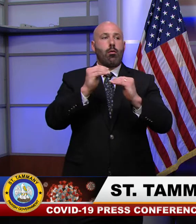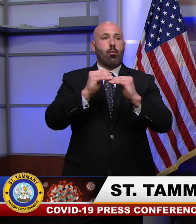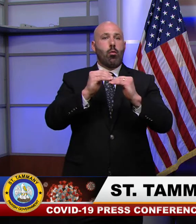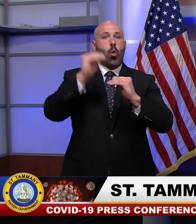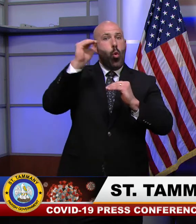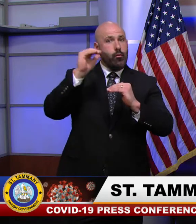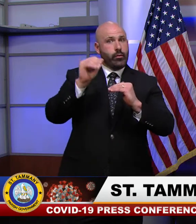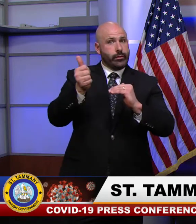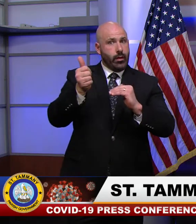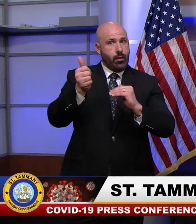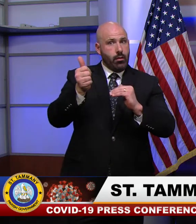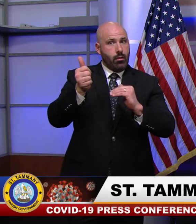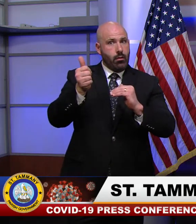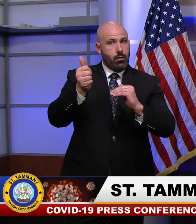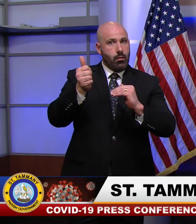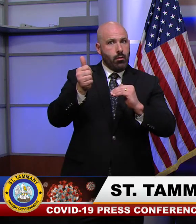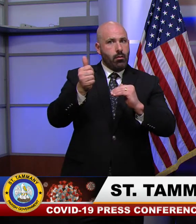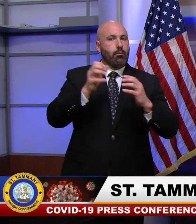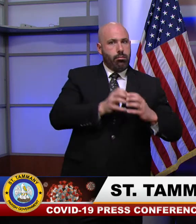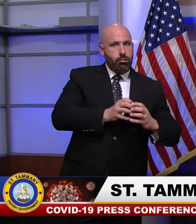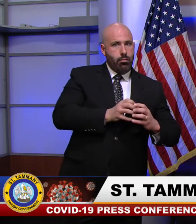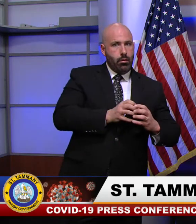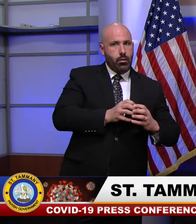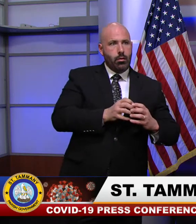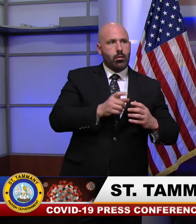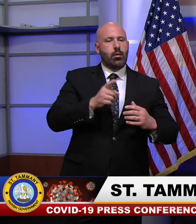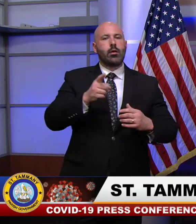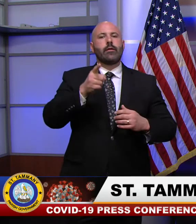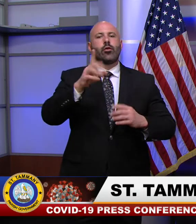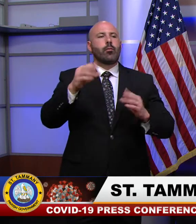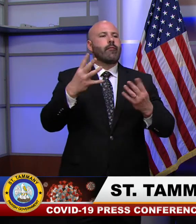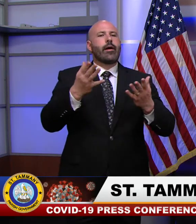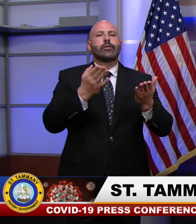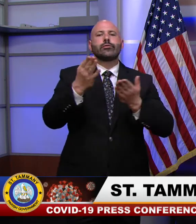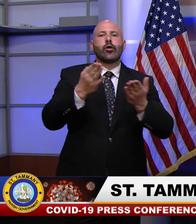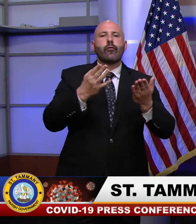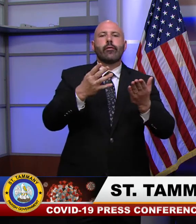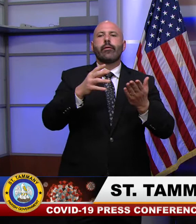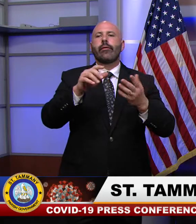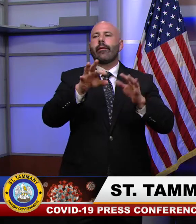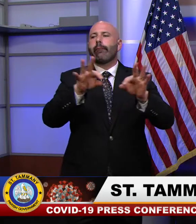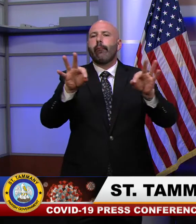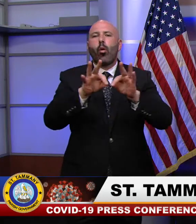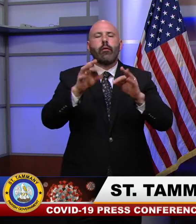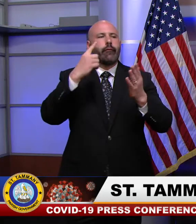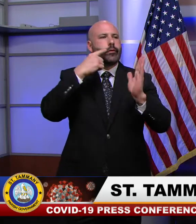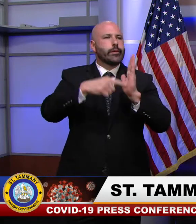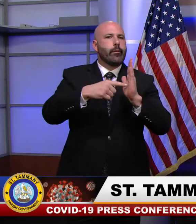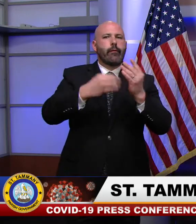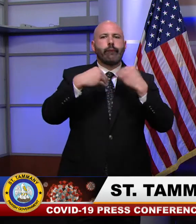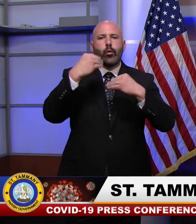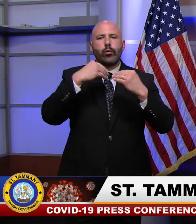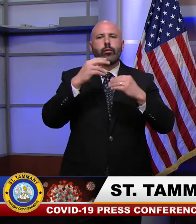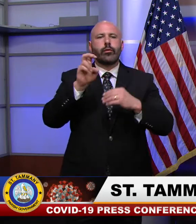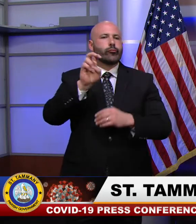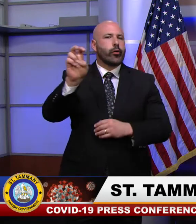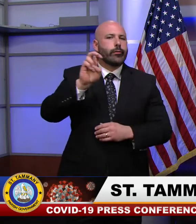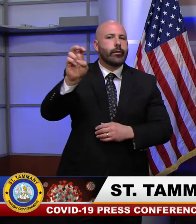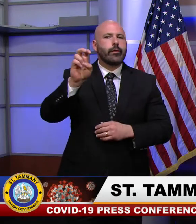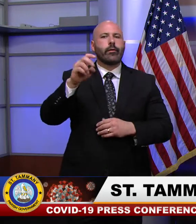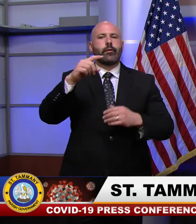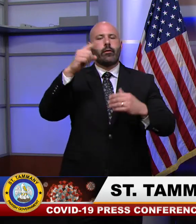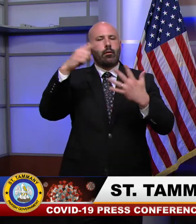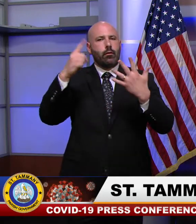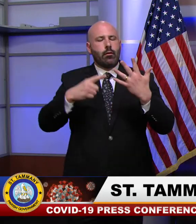one room, and if you're providing services that are essential in food, transportation, and many